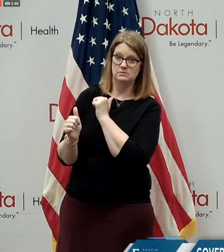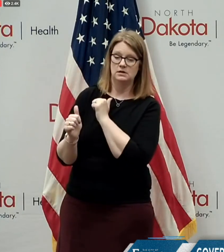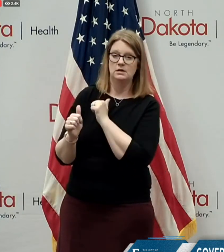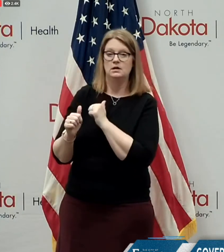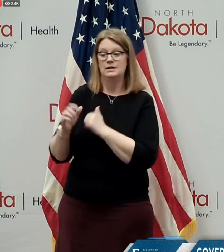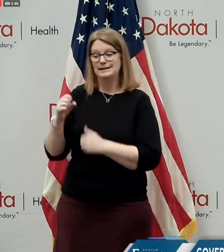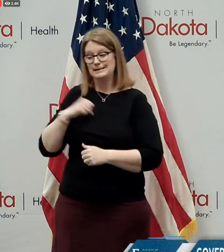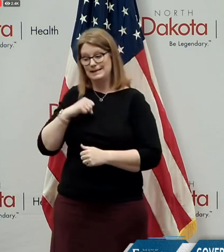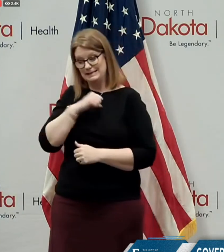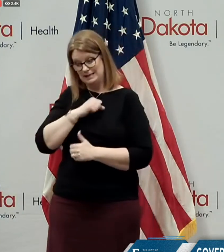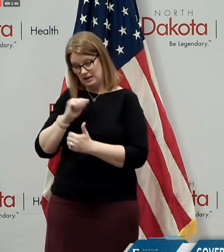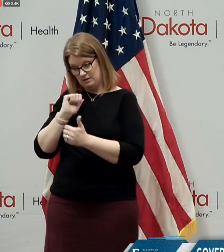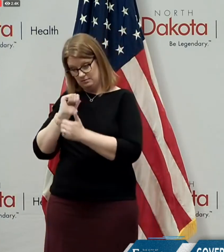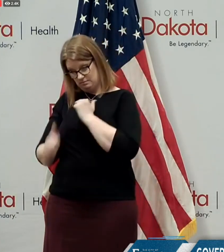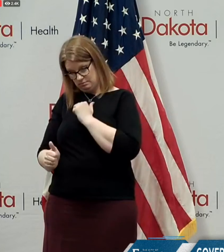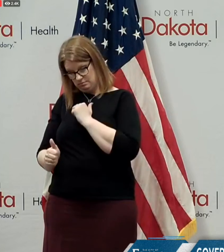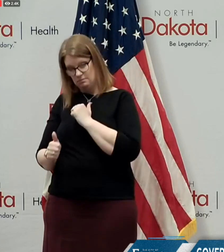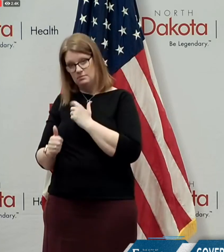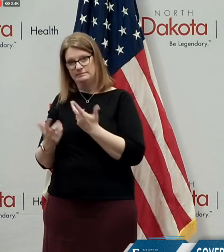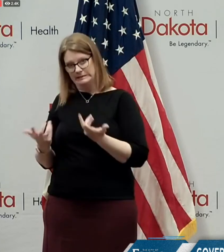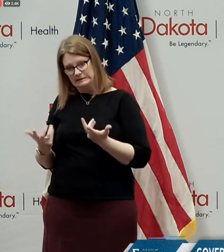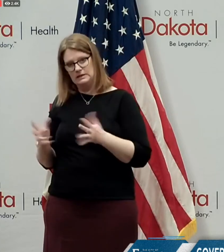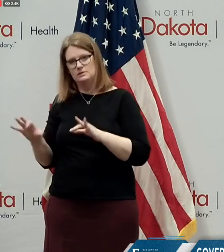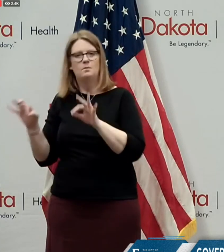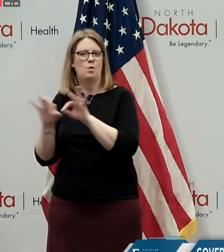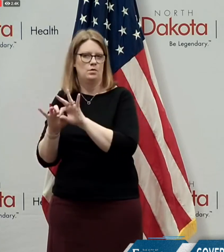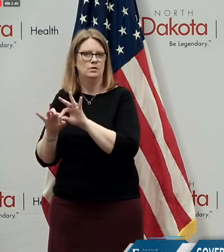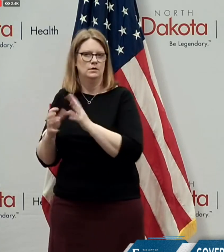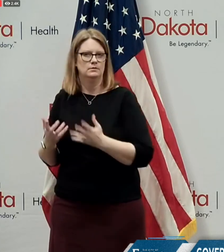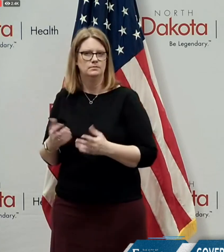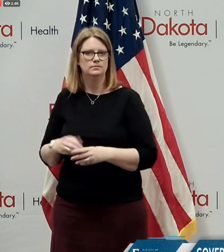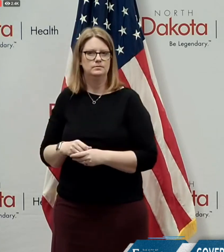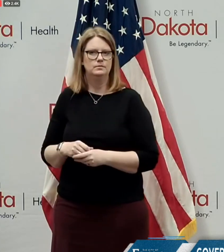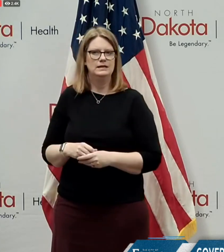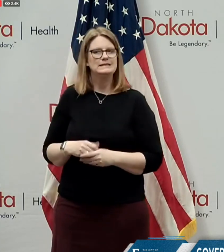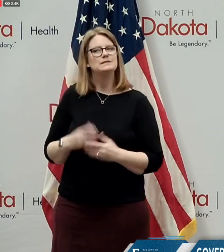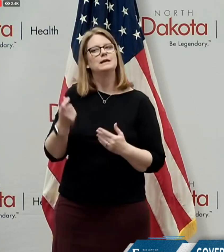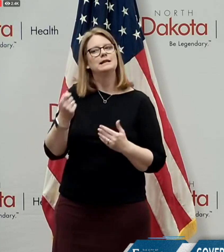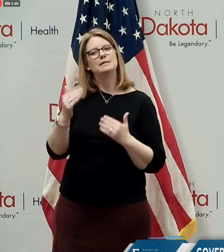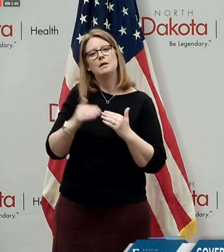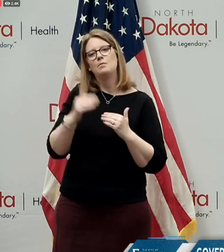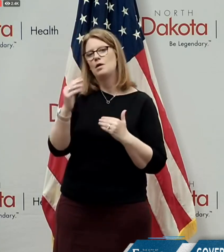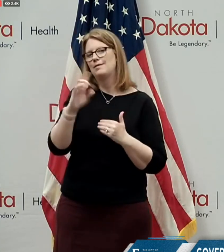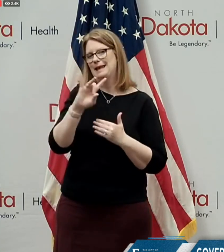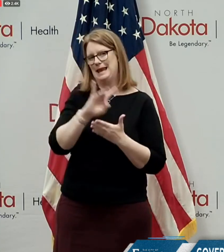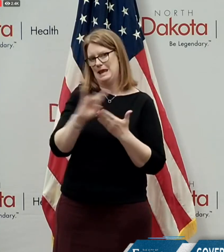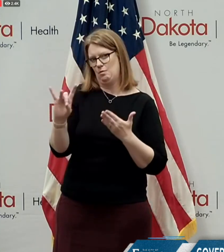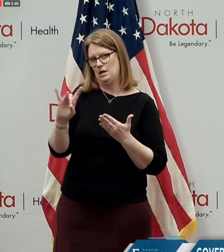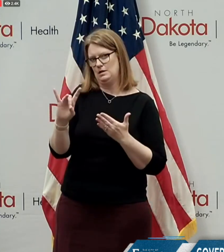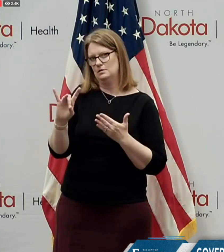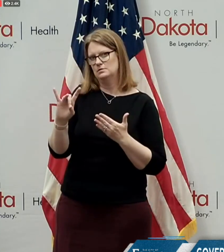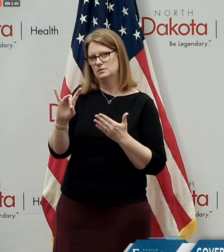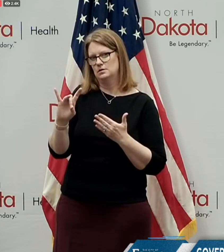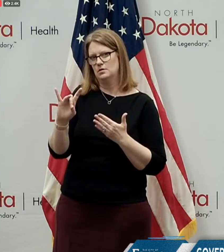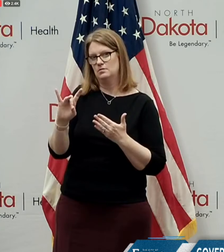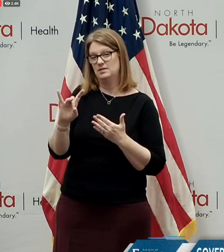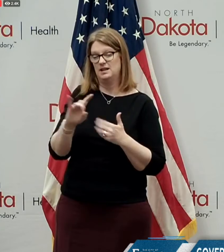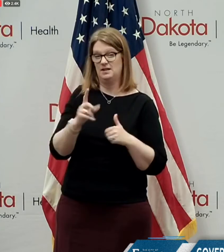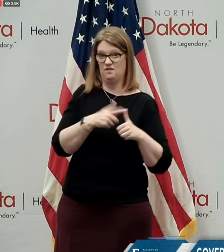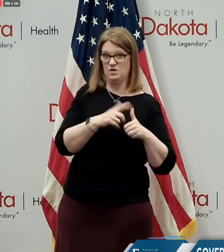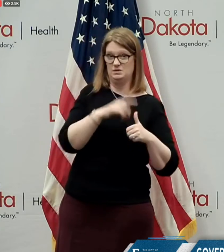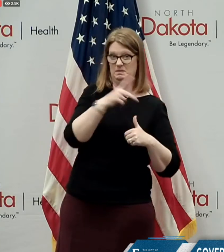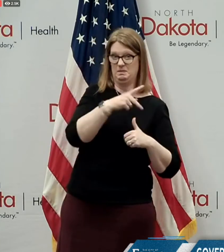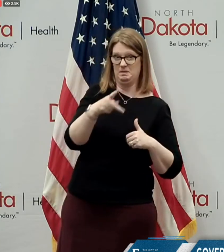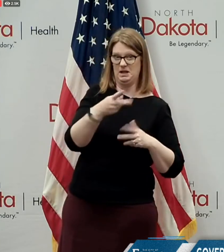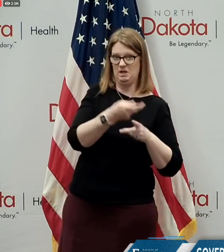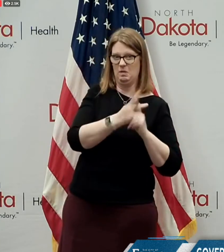getting them reconciled is key, because it has been slightly more than 8 weeks since the first PPP loans were originated, and businesses